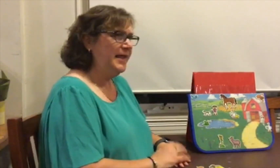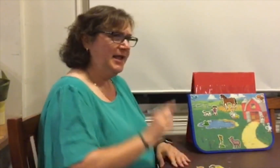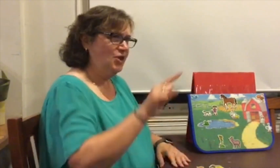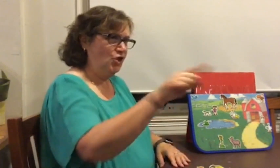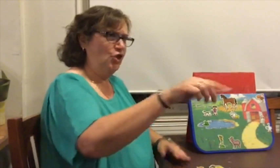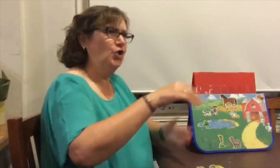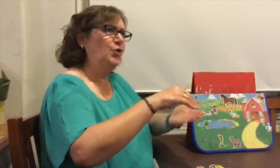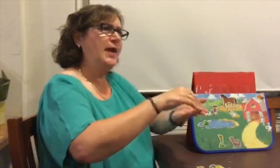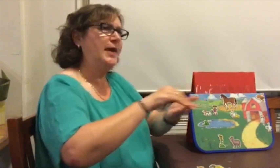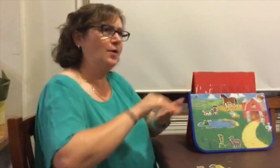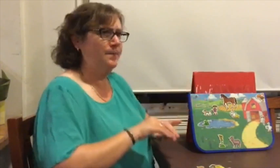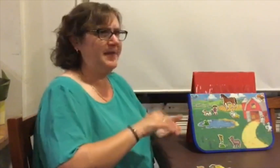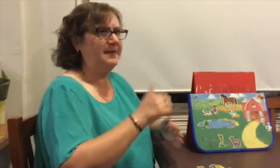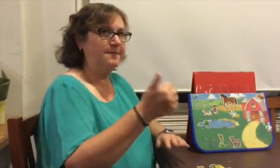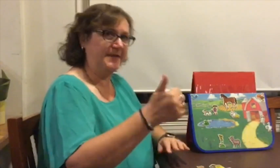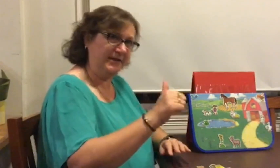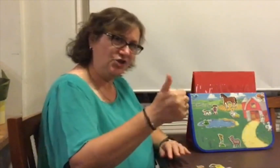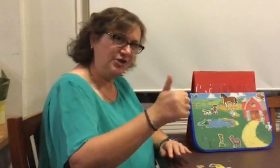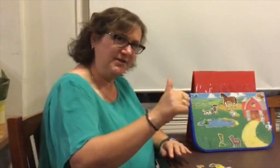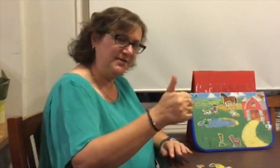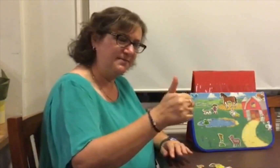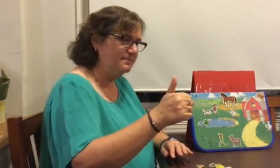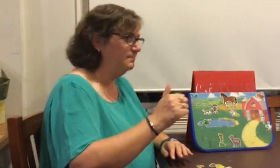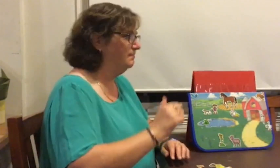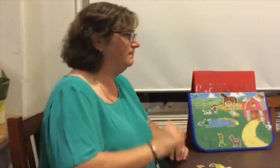Can you help me finish it?